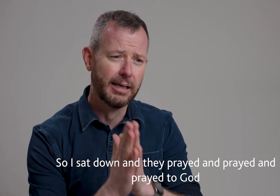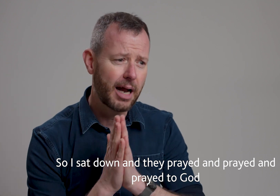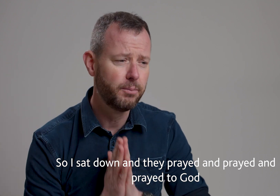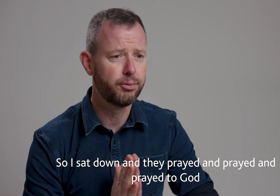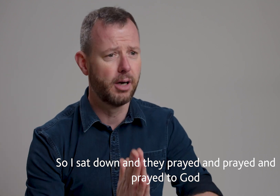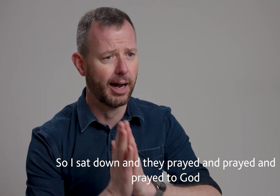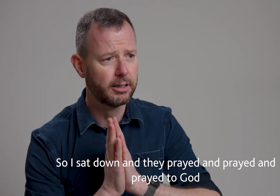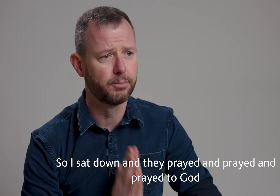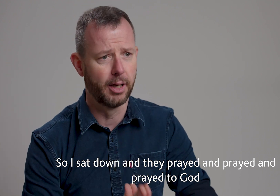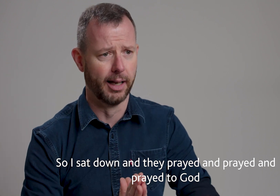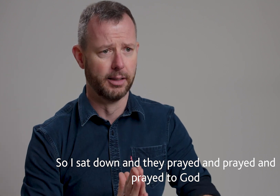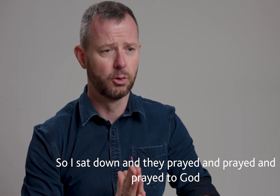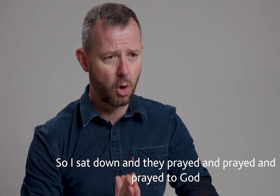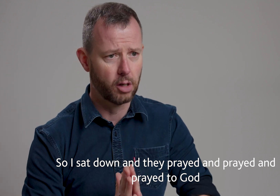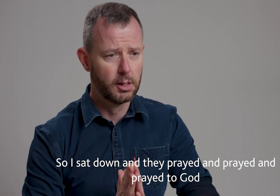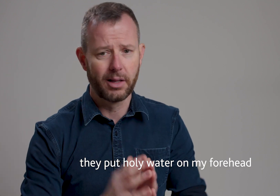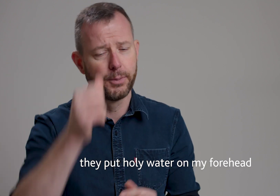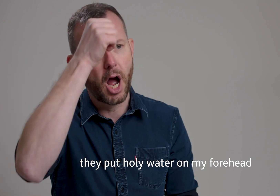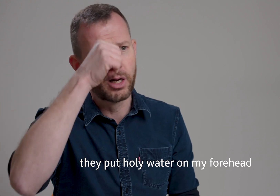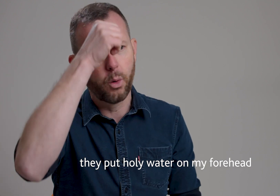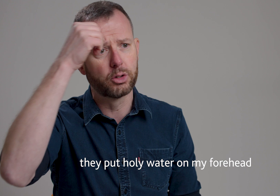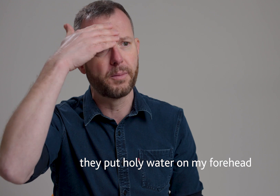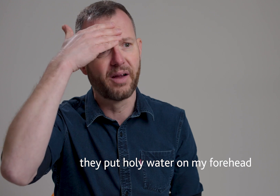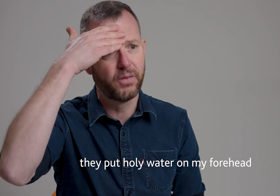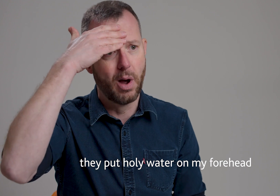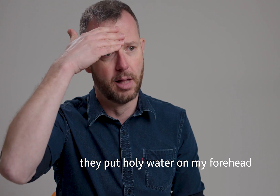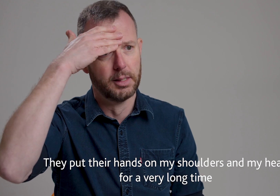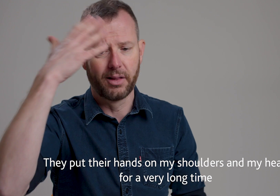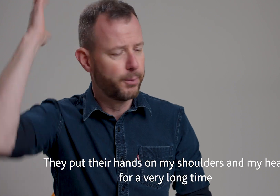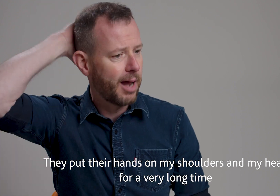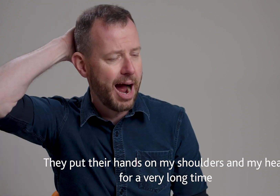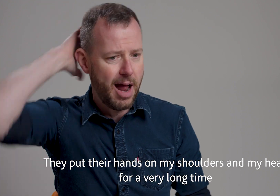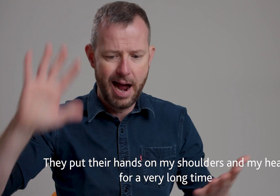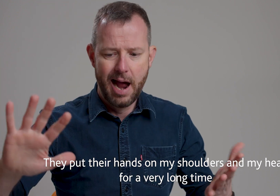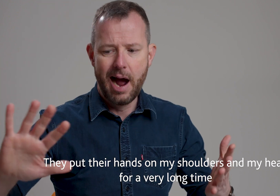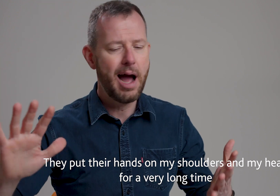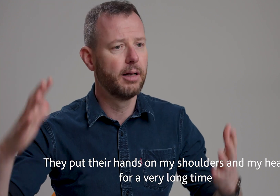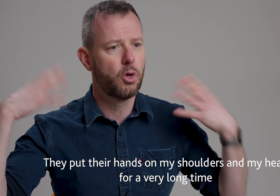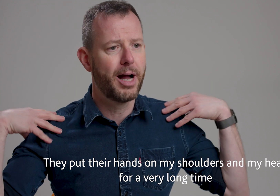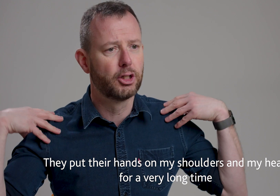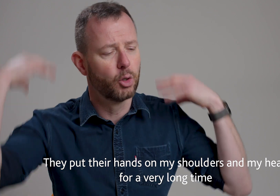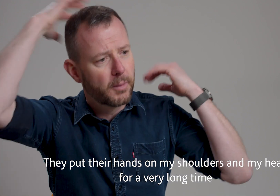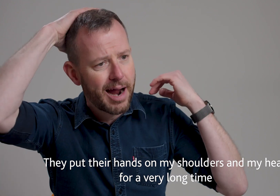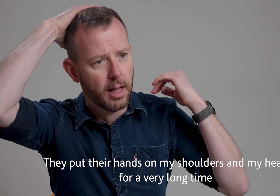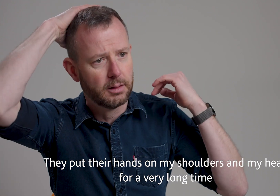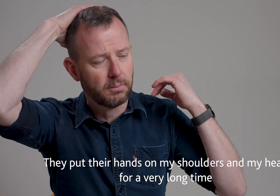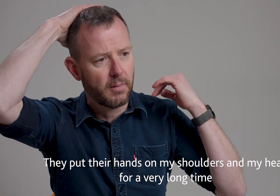and prayed to praise God. They put holy water on my feet. They put their hand on my dog and my head for